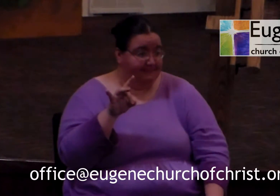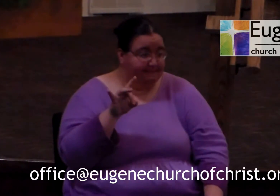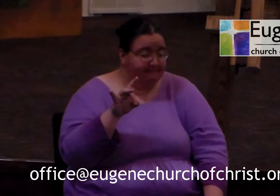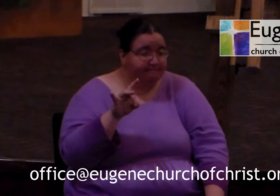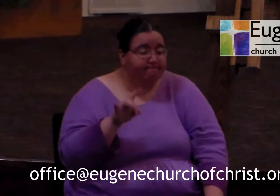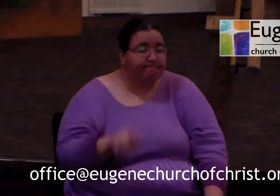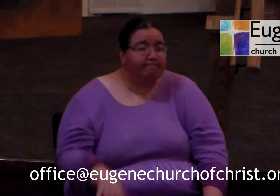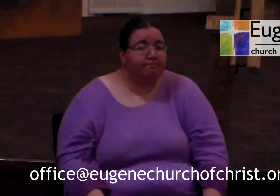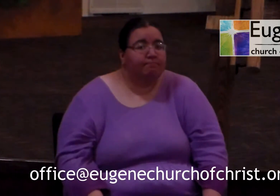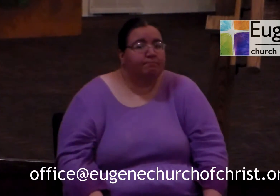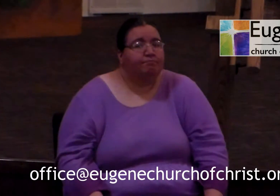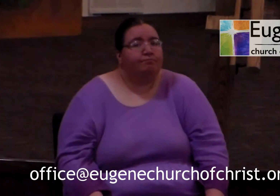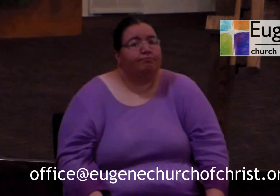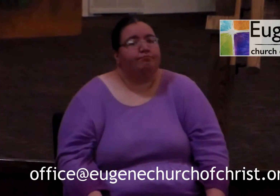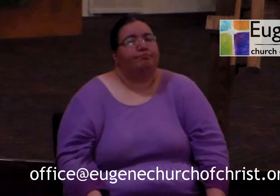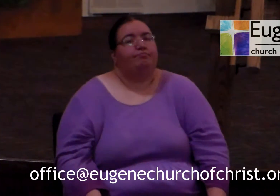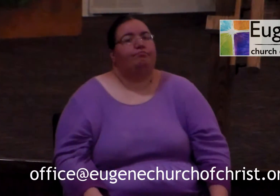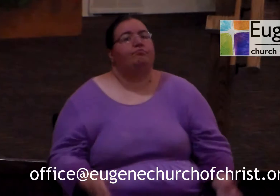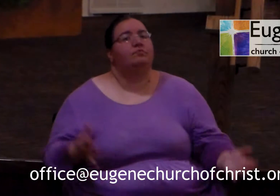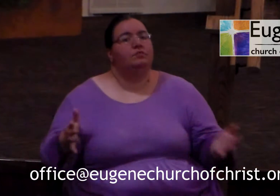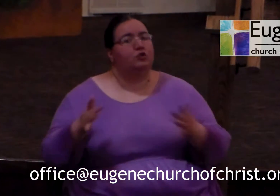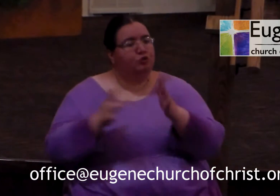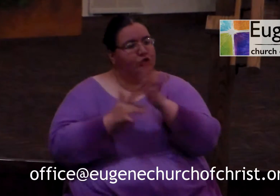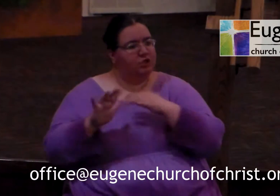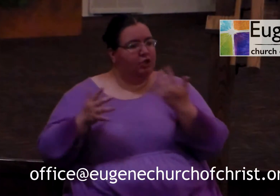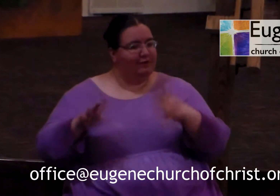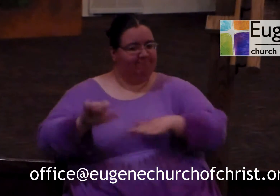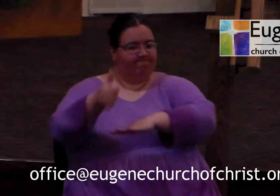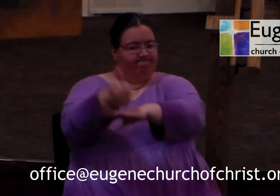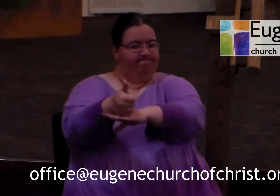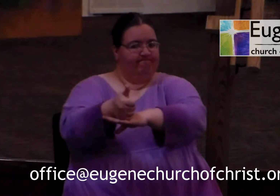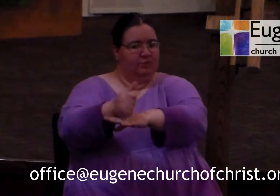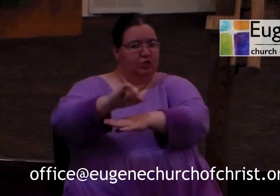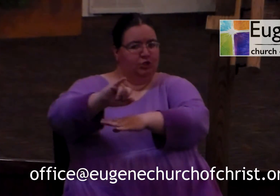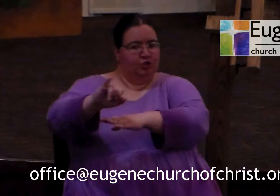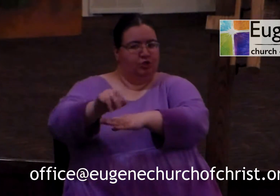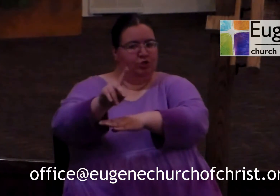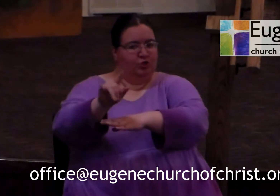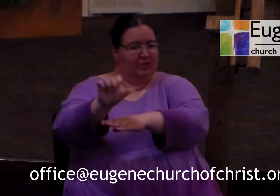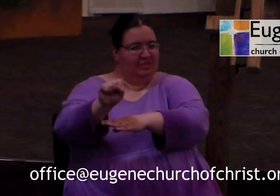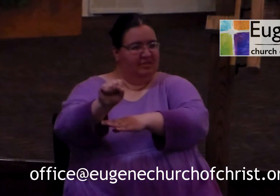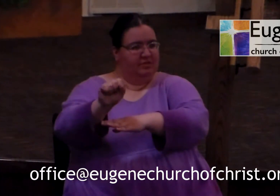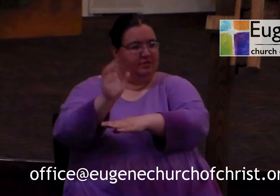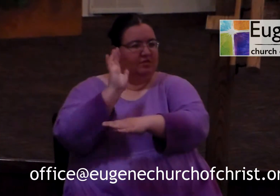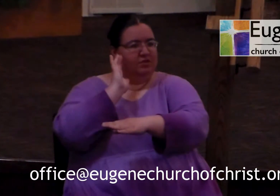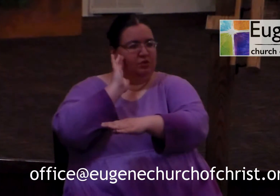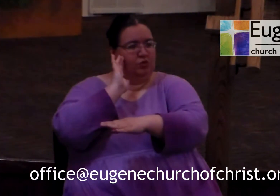He has said that Judas is going to deny him. And we find in John chapter 18